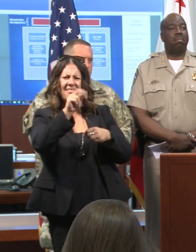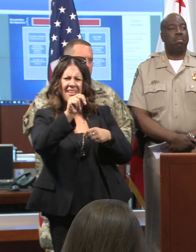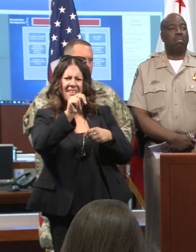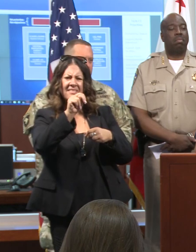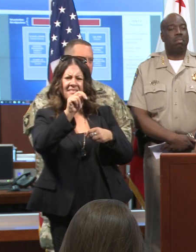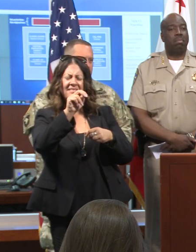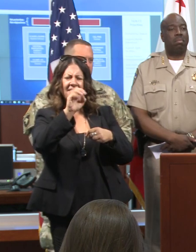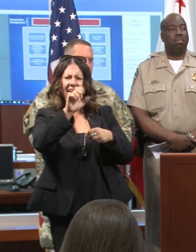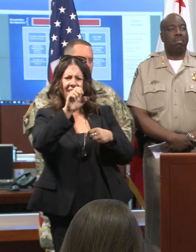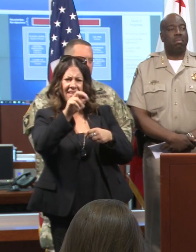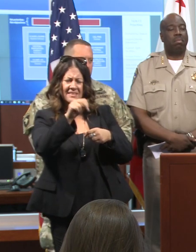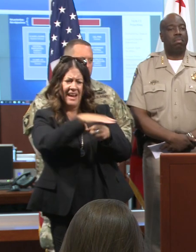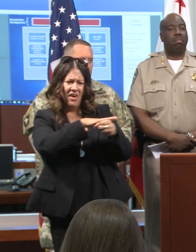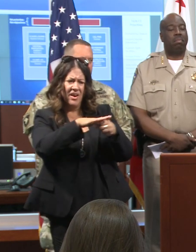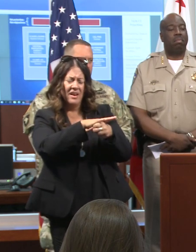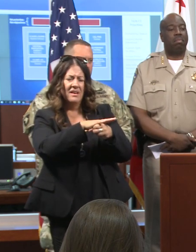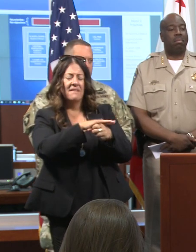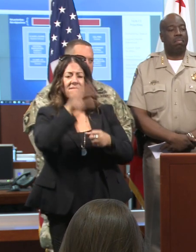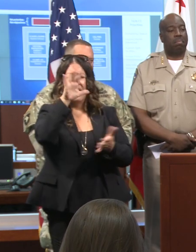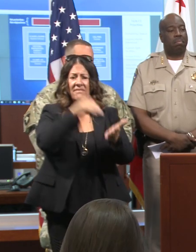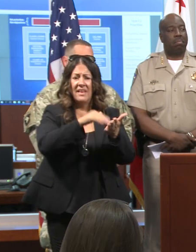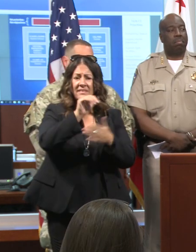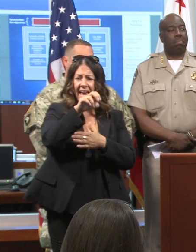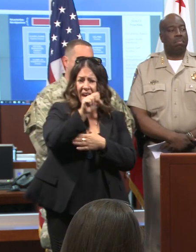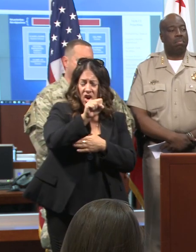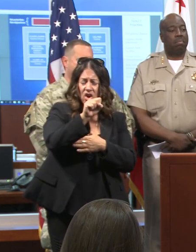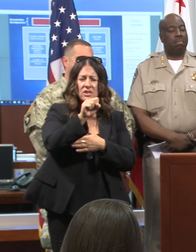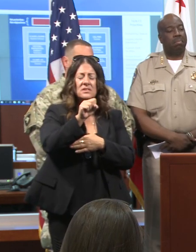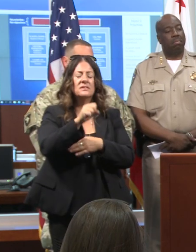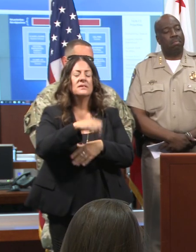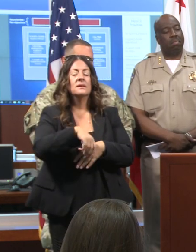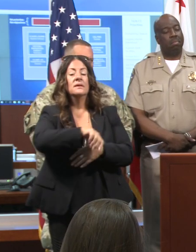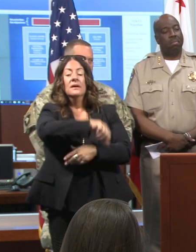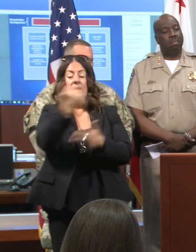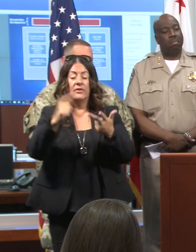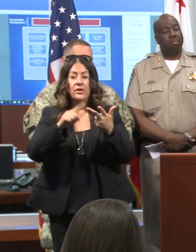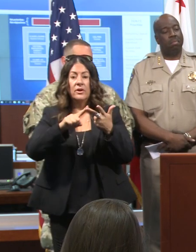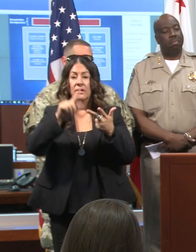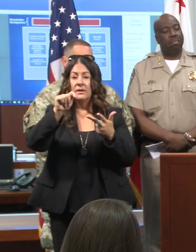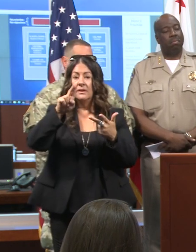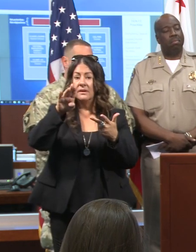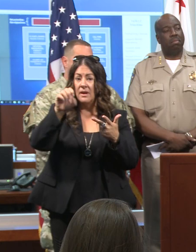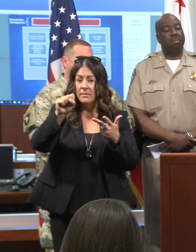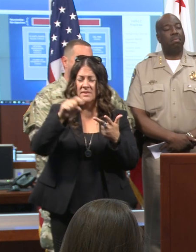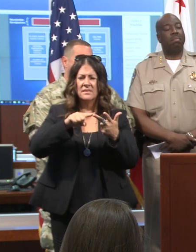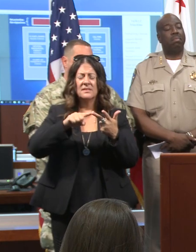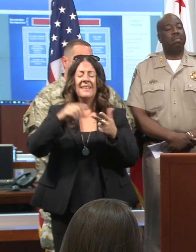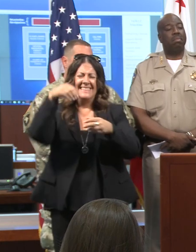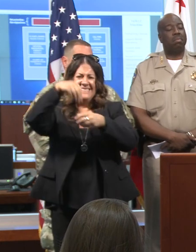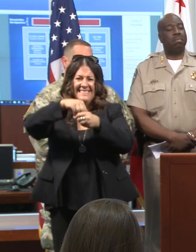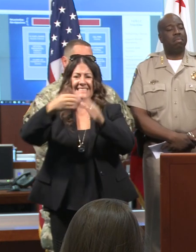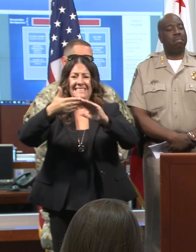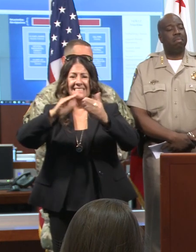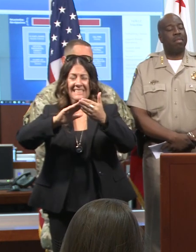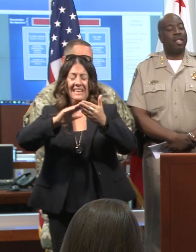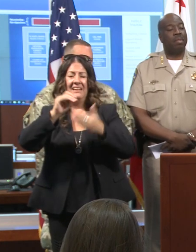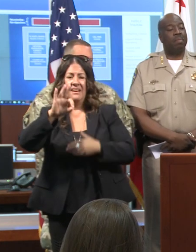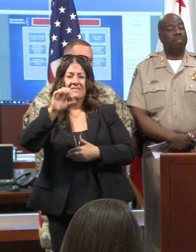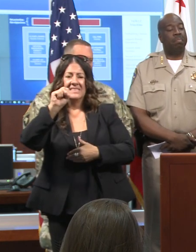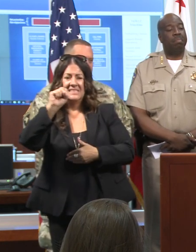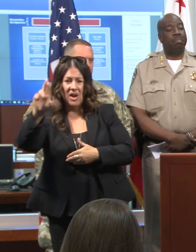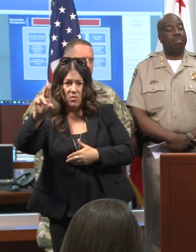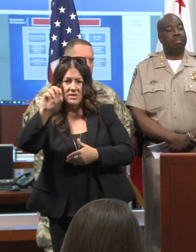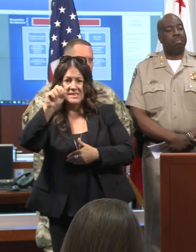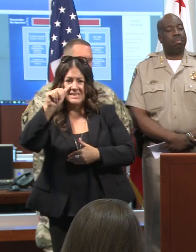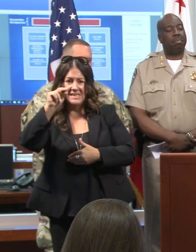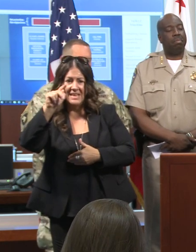and 0% contained. The Tubbs fire, the fire that was most damaging to the city of Santa Rosa, is